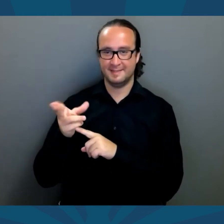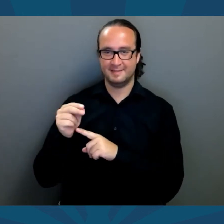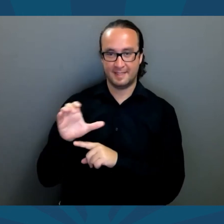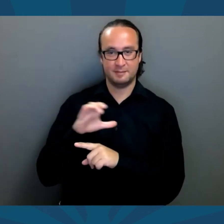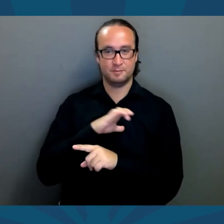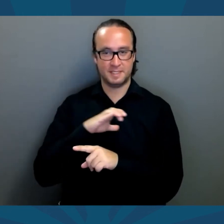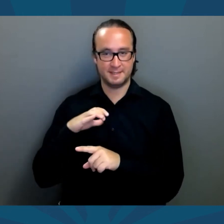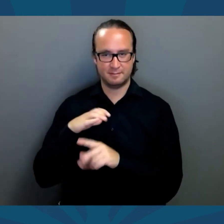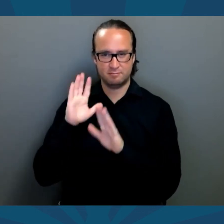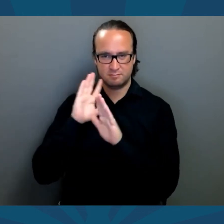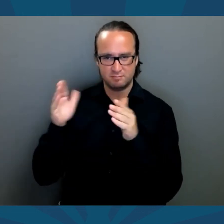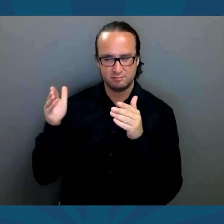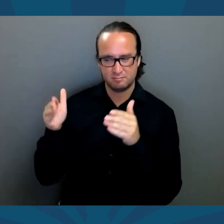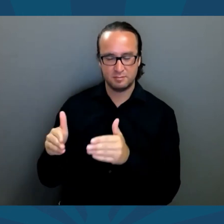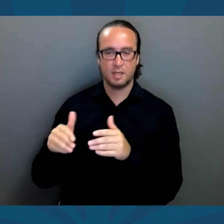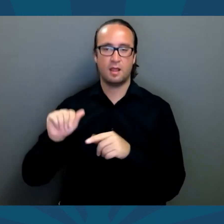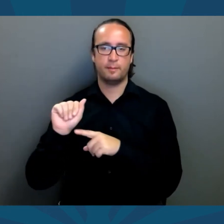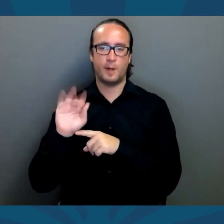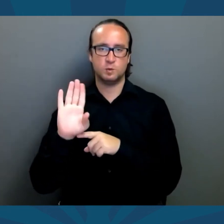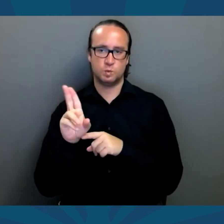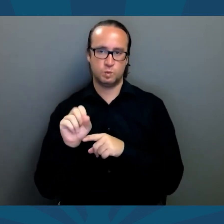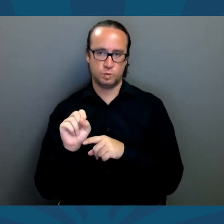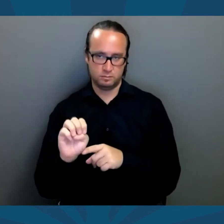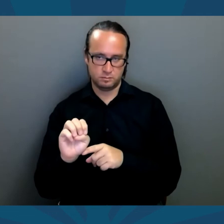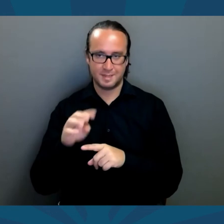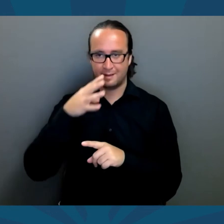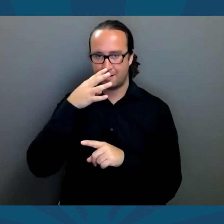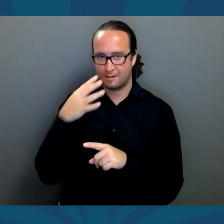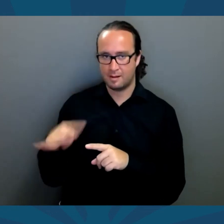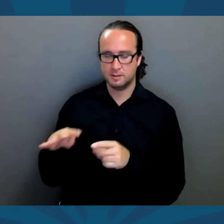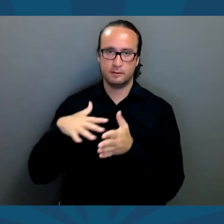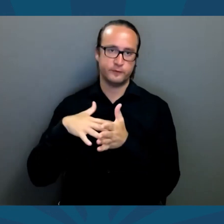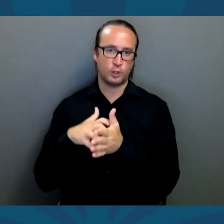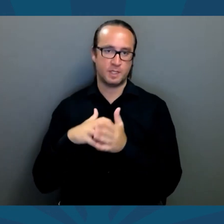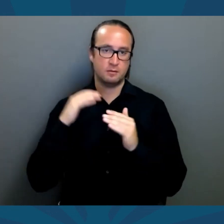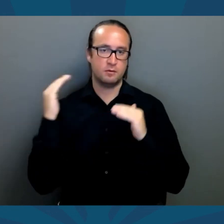committee on abuse and neglect of vulnerable adults.